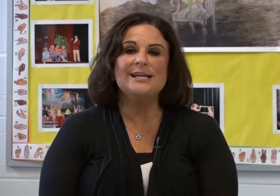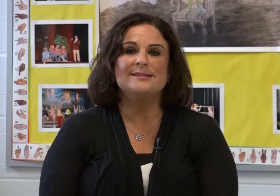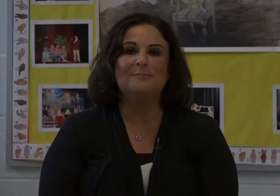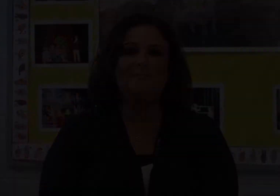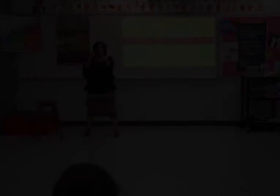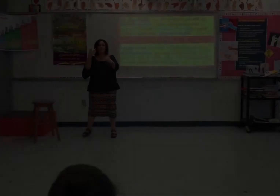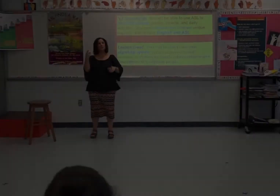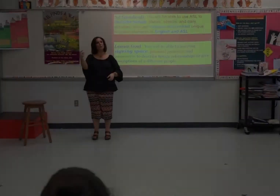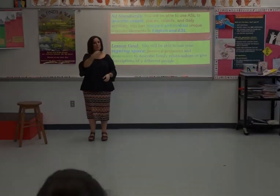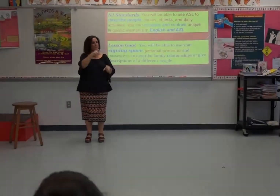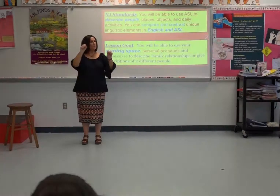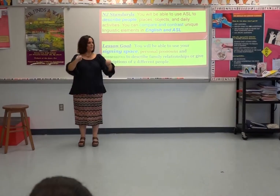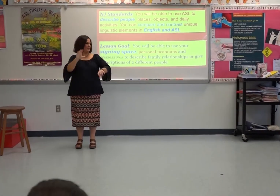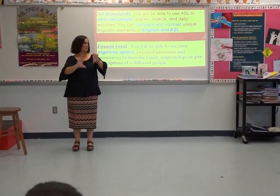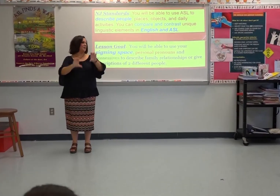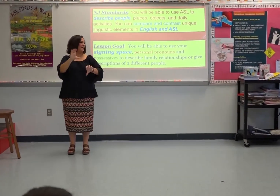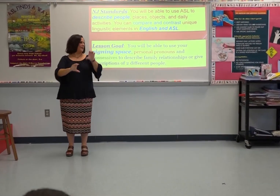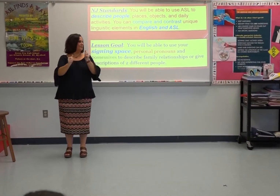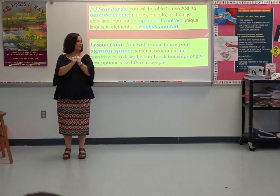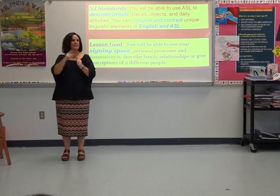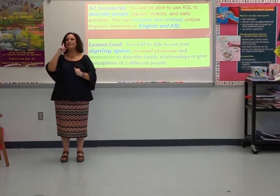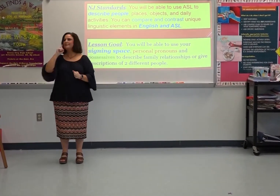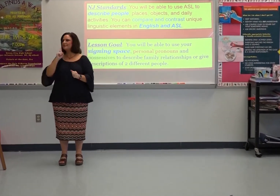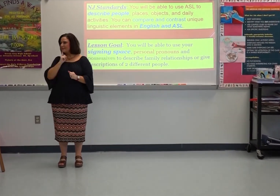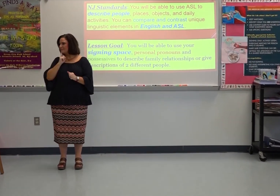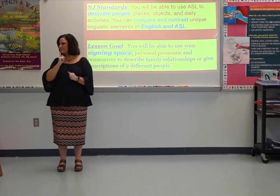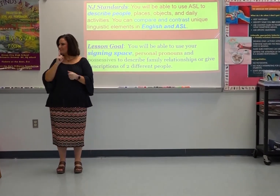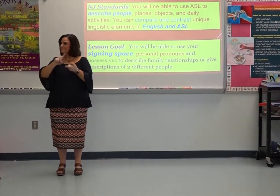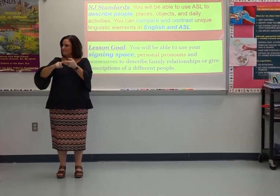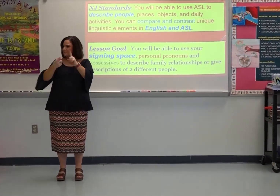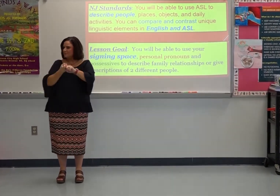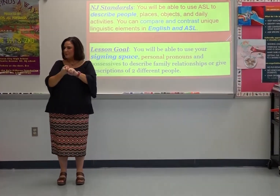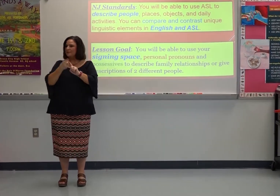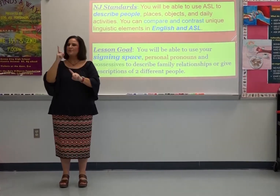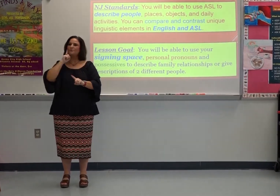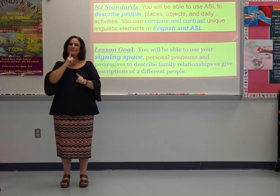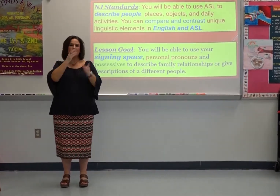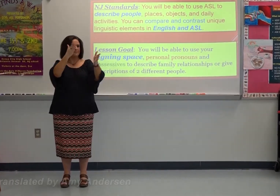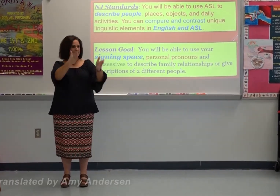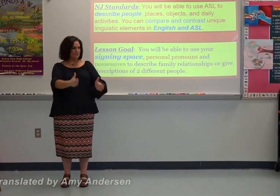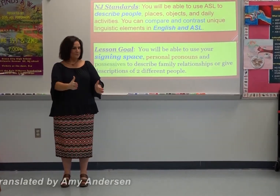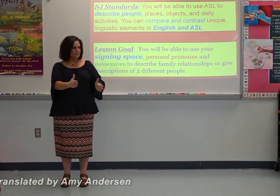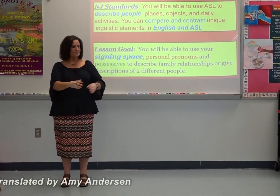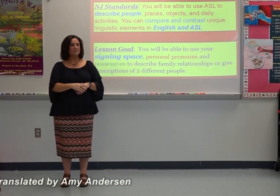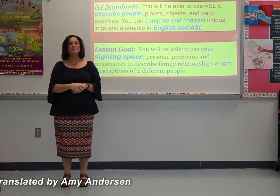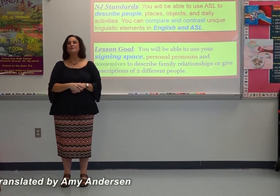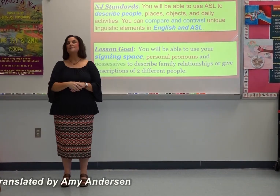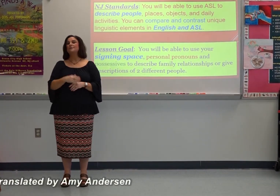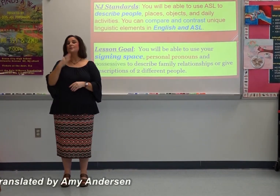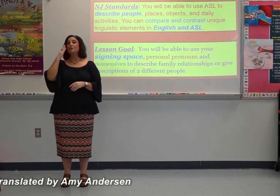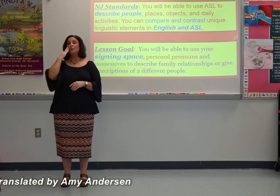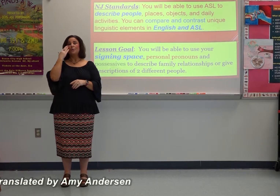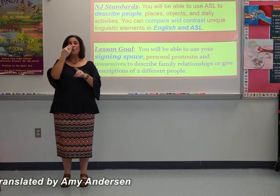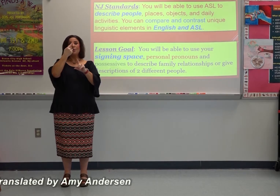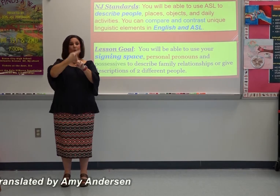lesson. Okay, so here we have our objectives, and the objective is that you're able to chat with a deaf person or a deaf